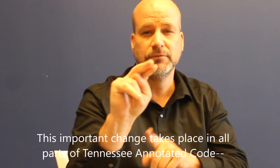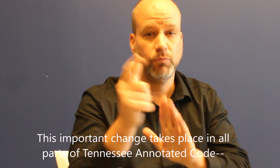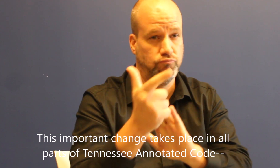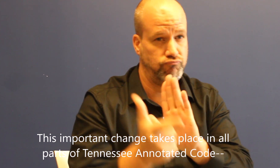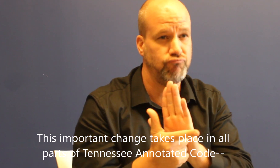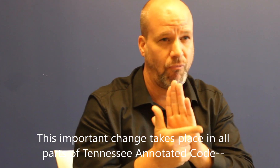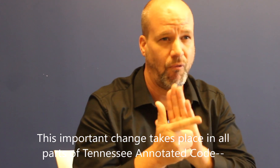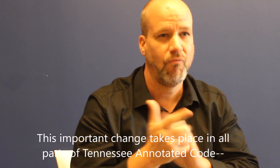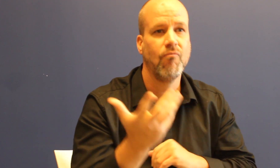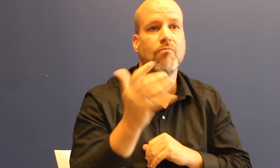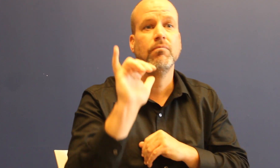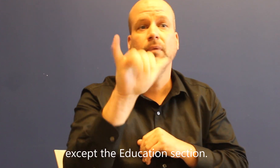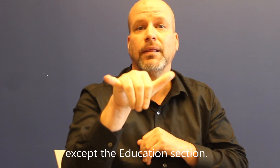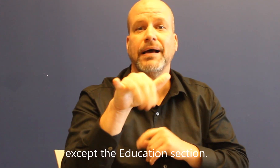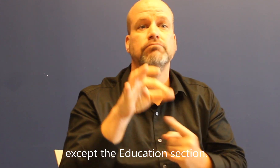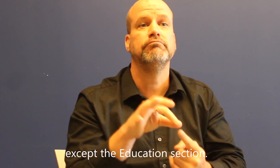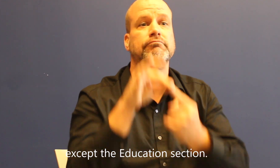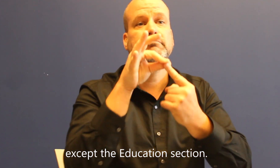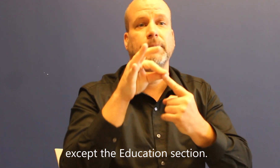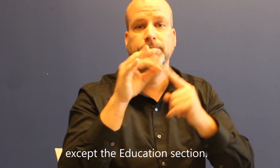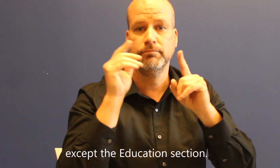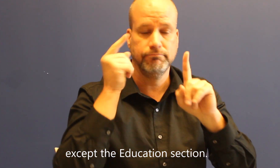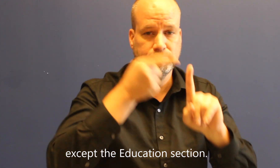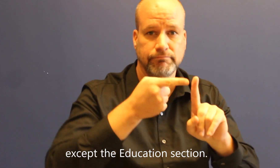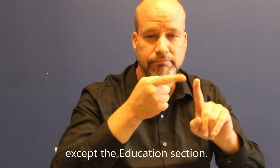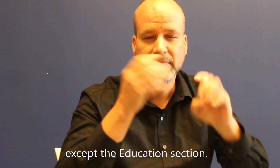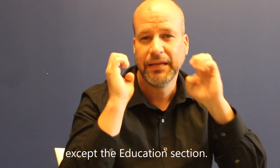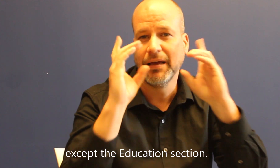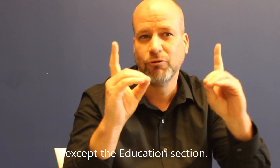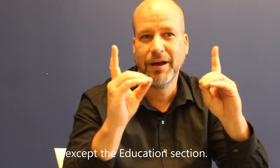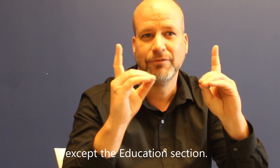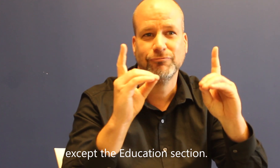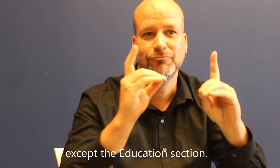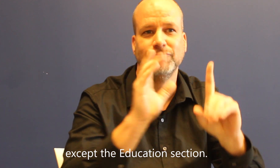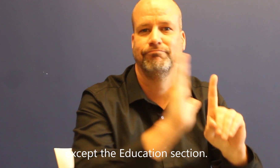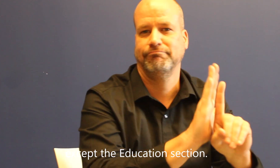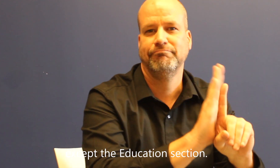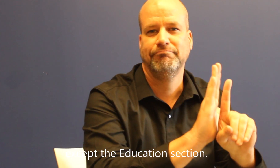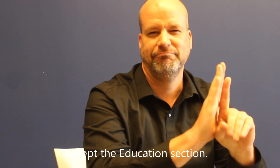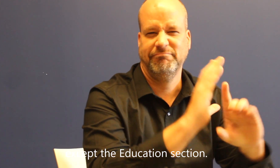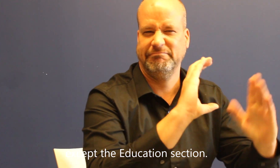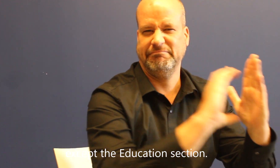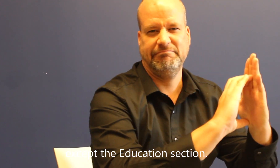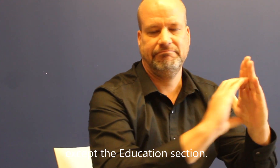Code, except the education section.